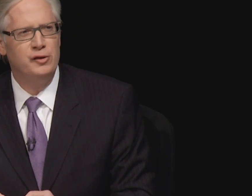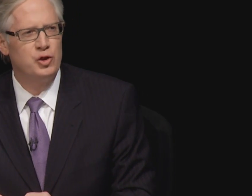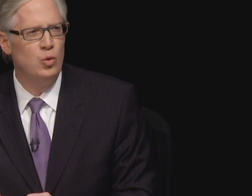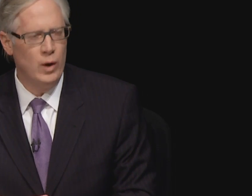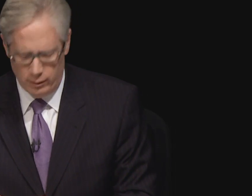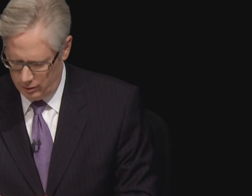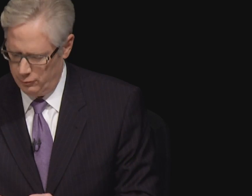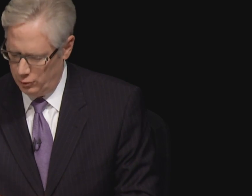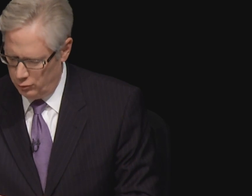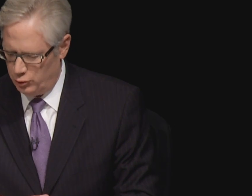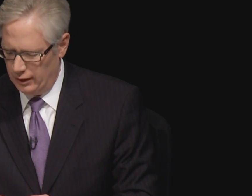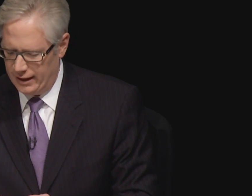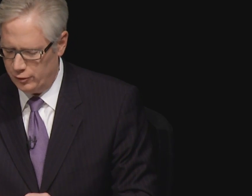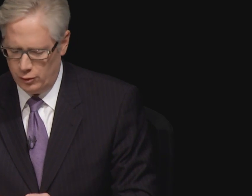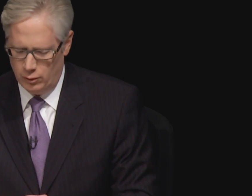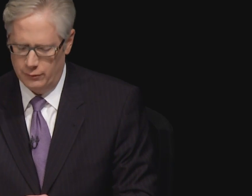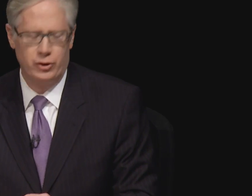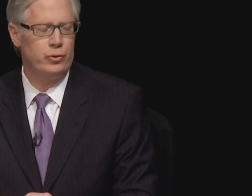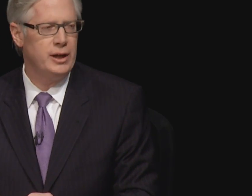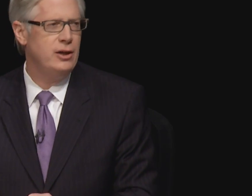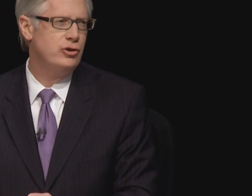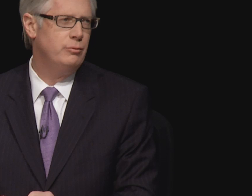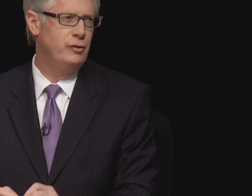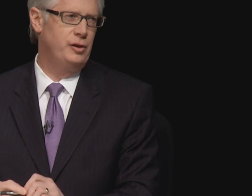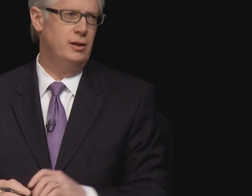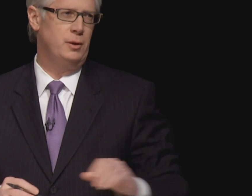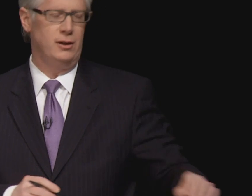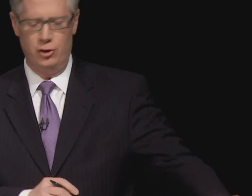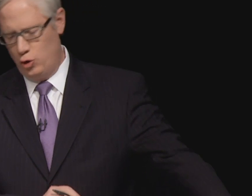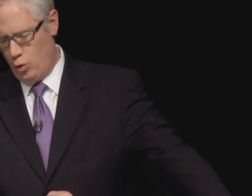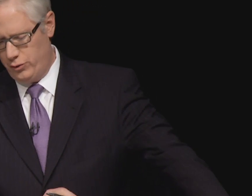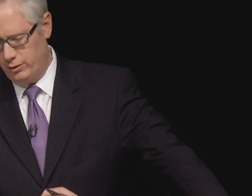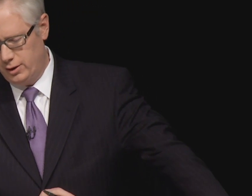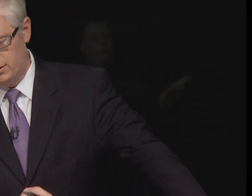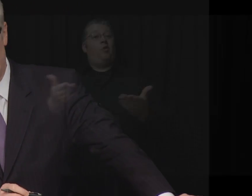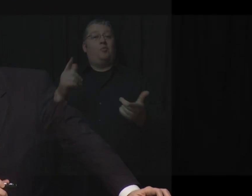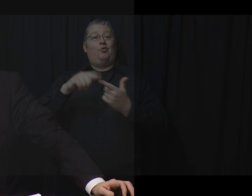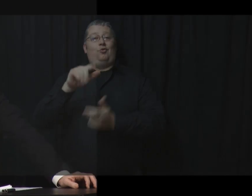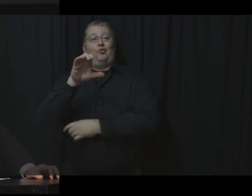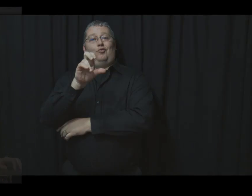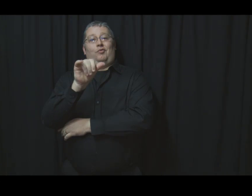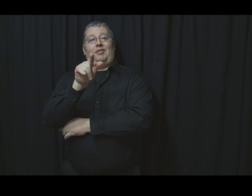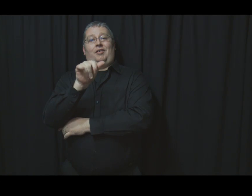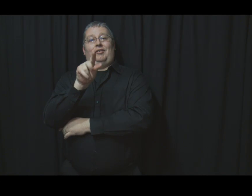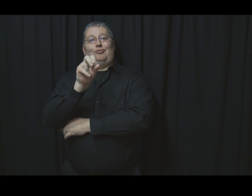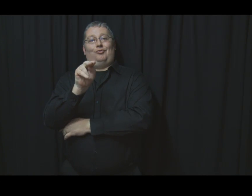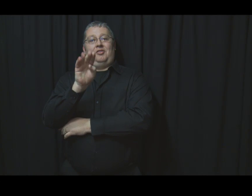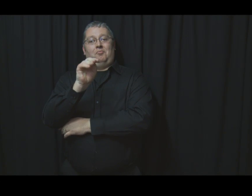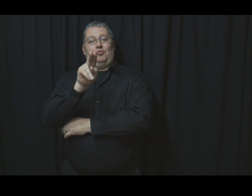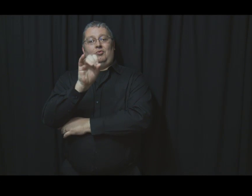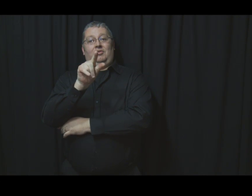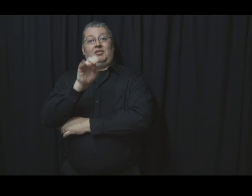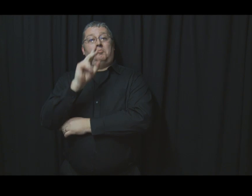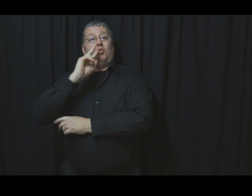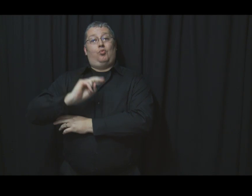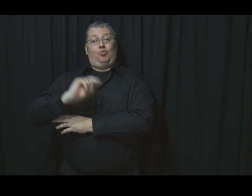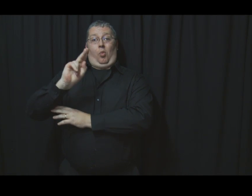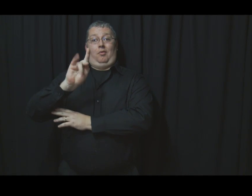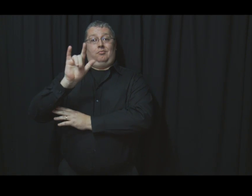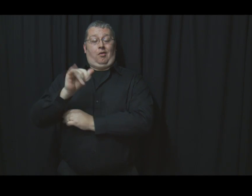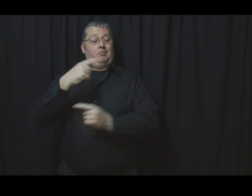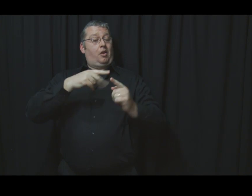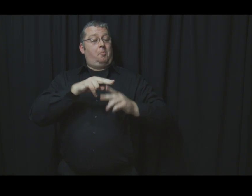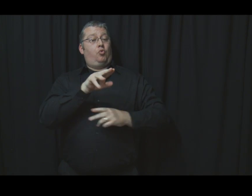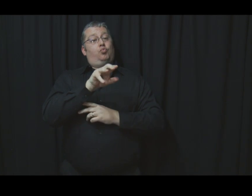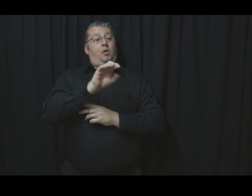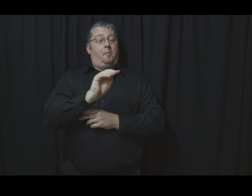I'm pleased to welcome you to Legacy Hall of the Creation Museum in Northern Kentucky in the metropolitan area of Cincinnati. I'm